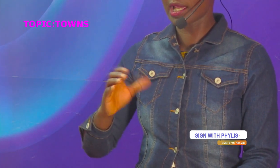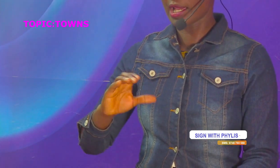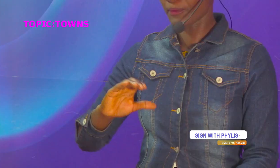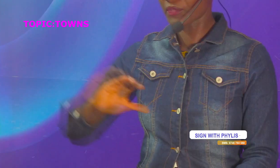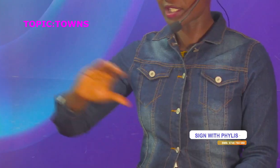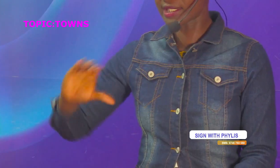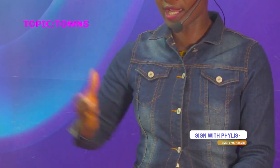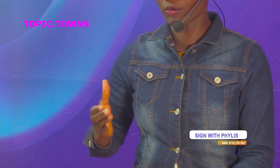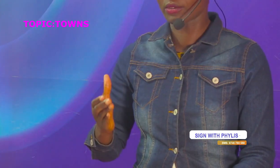Town.